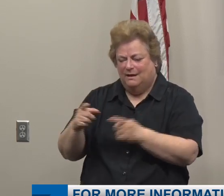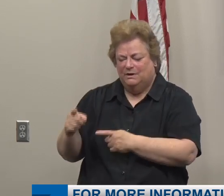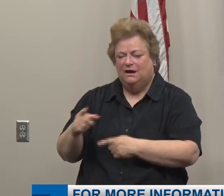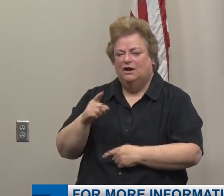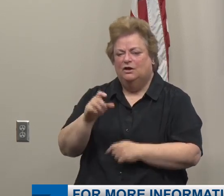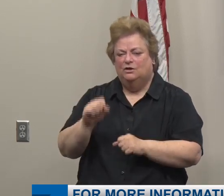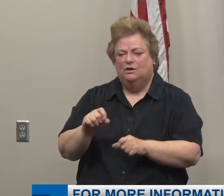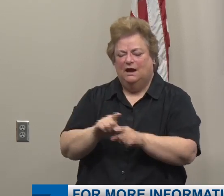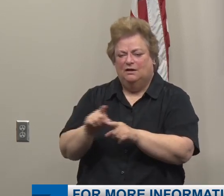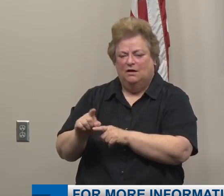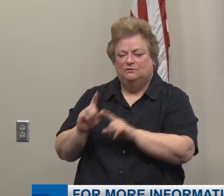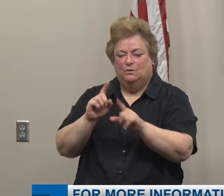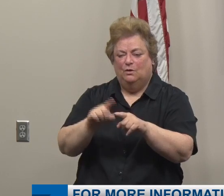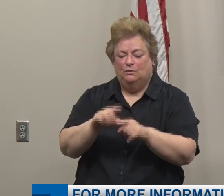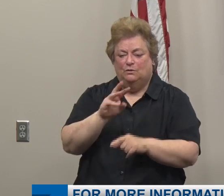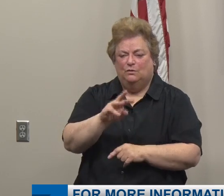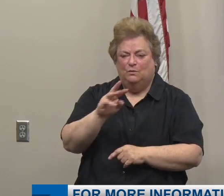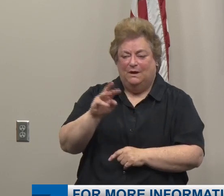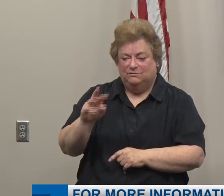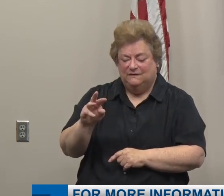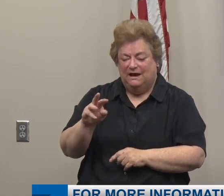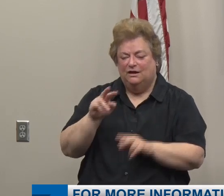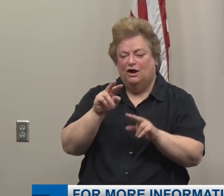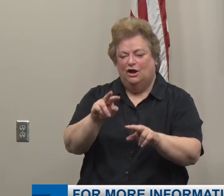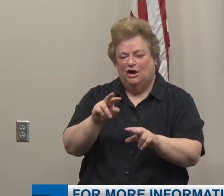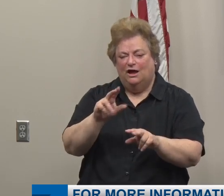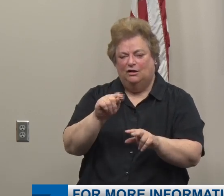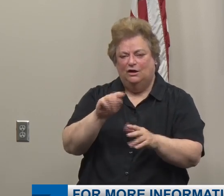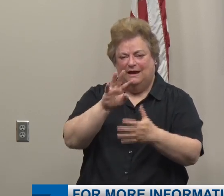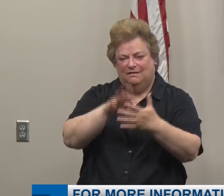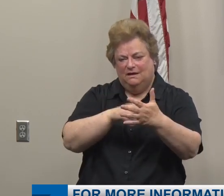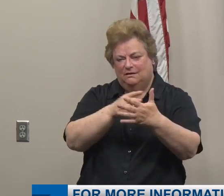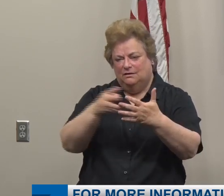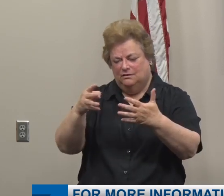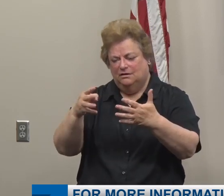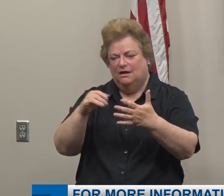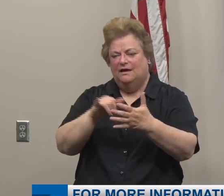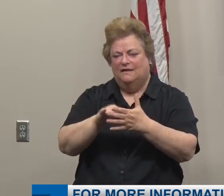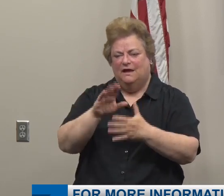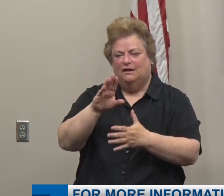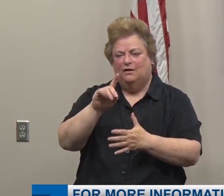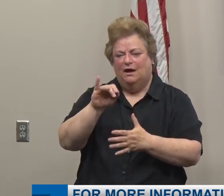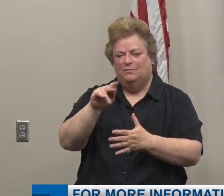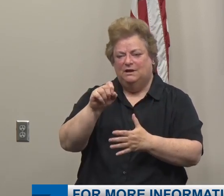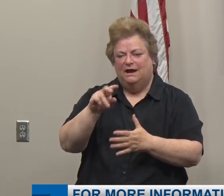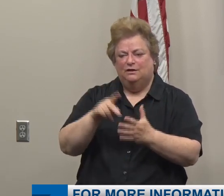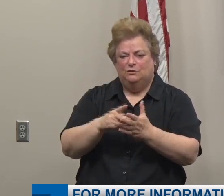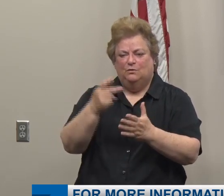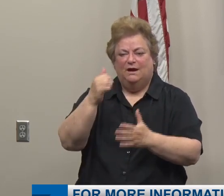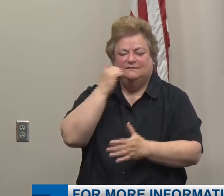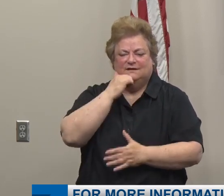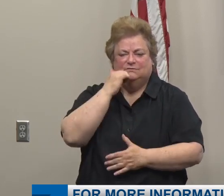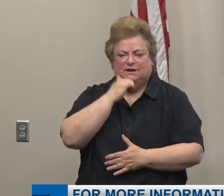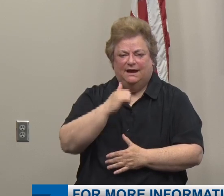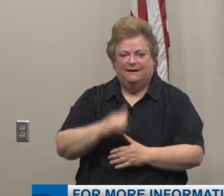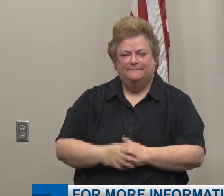to the website and look at the graphics that are updated twice a day